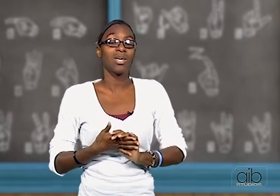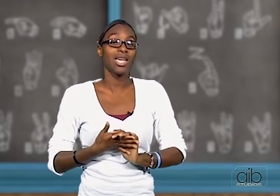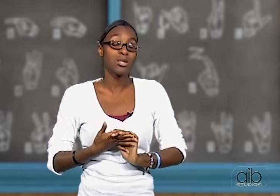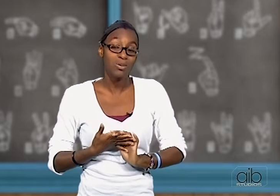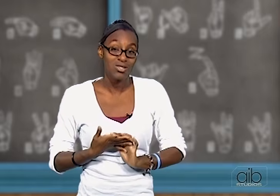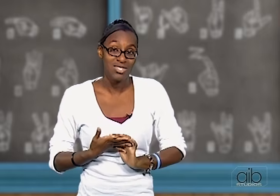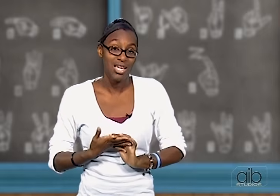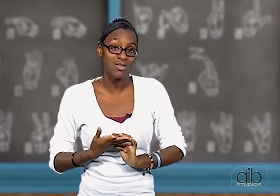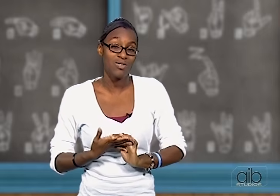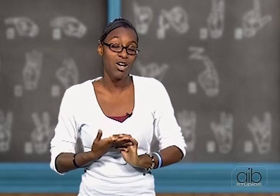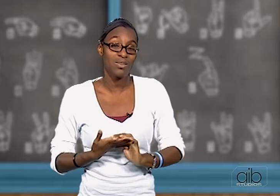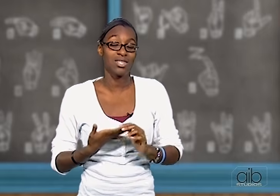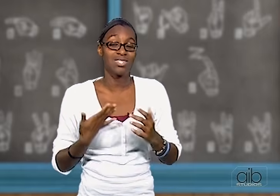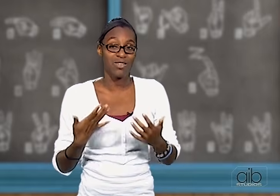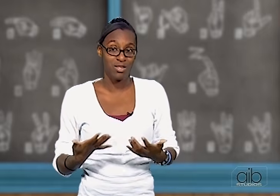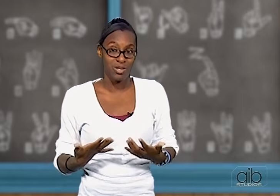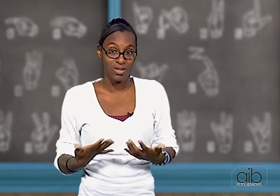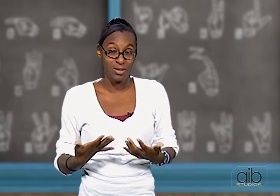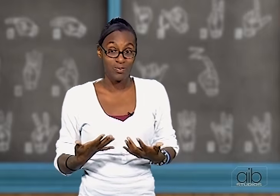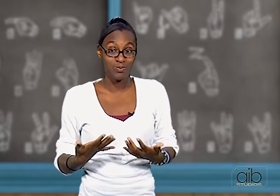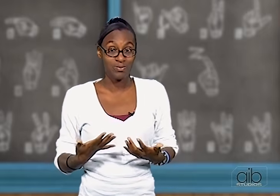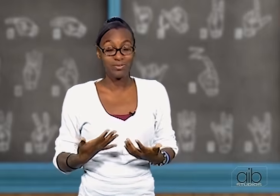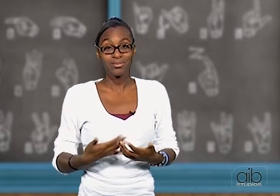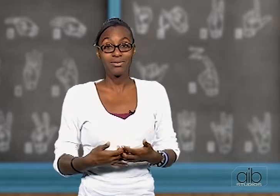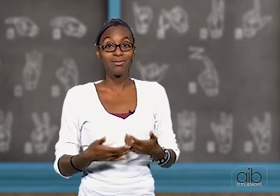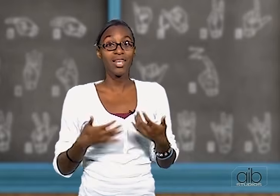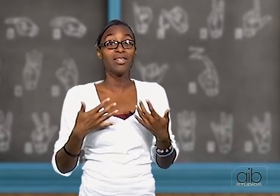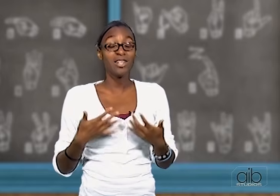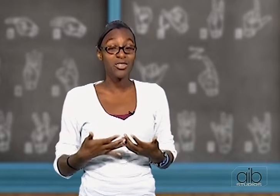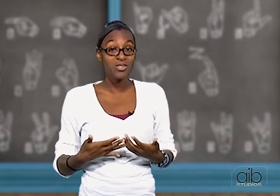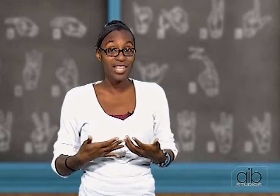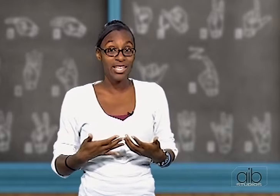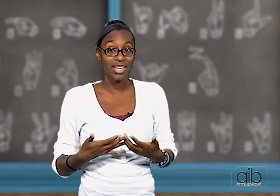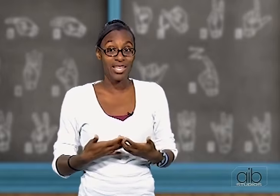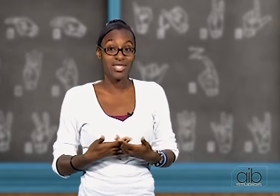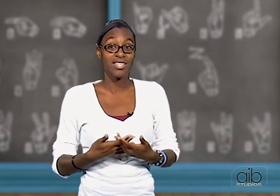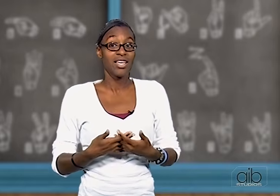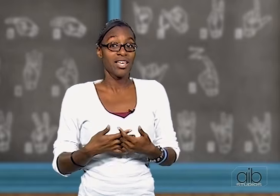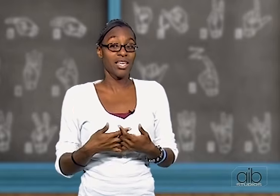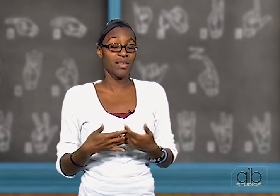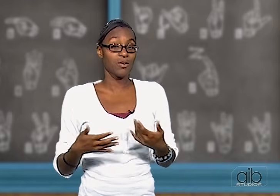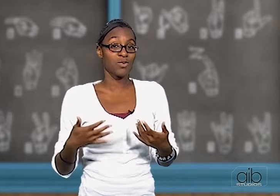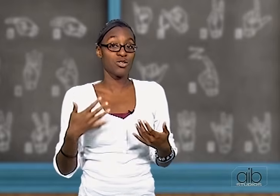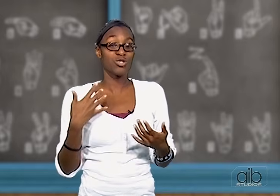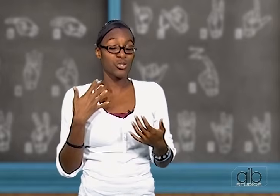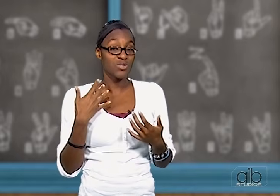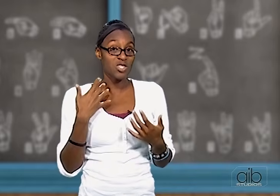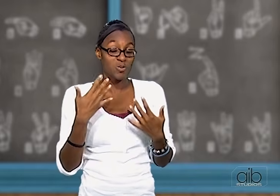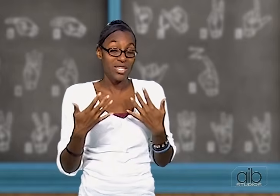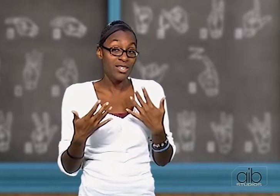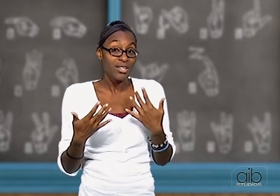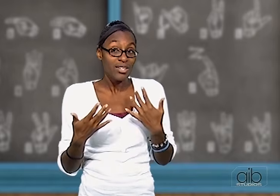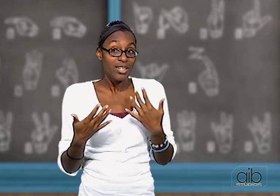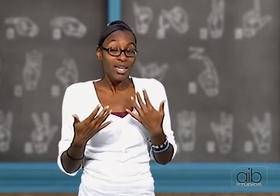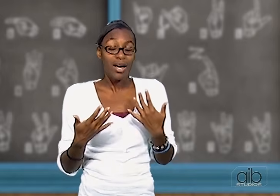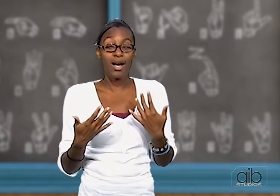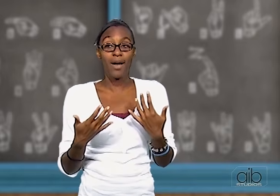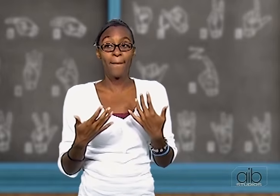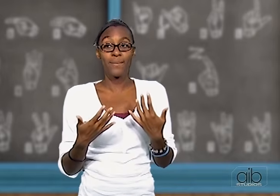any person that's involved in the deaf community. Another thing is, if you choose to speak, or